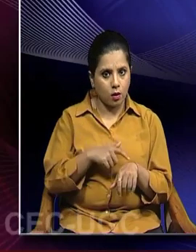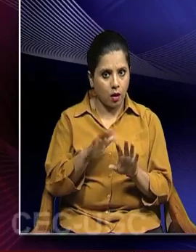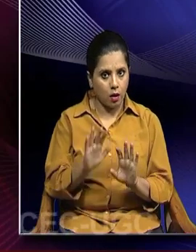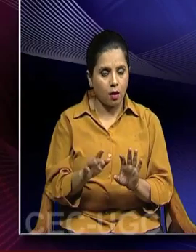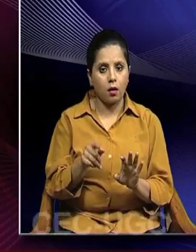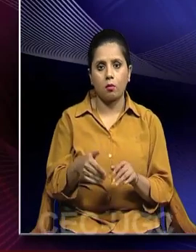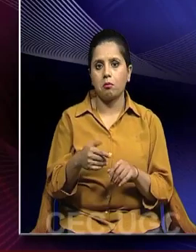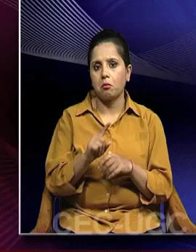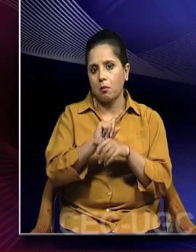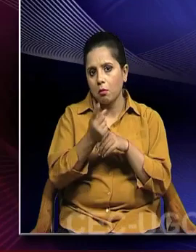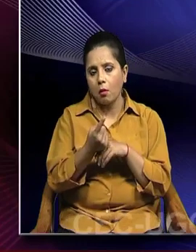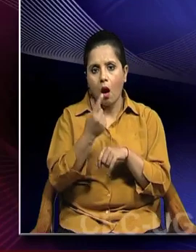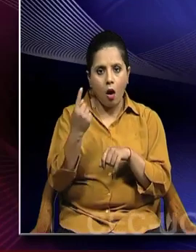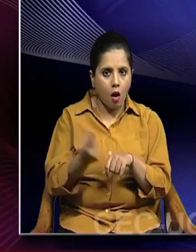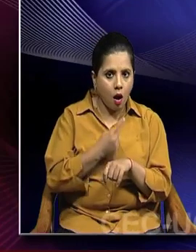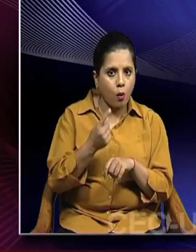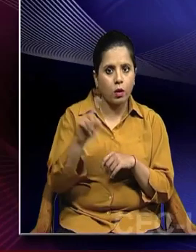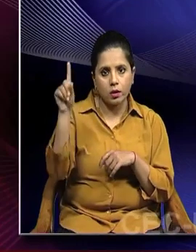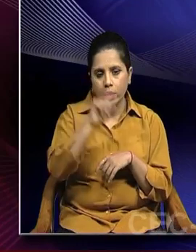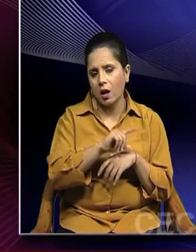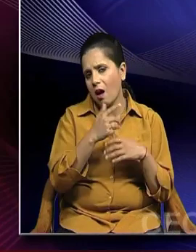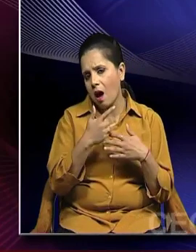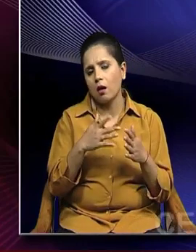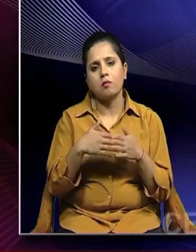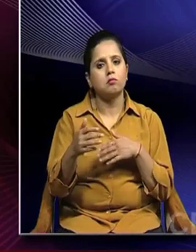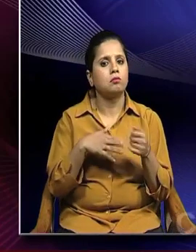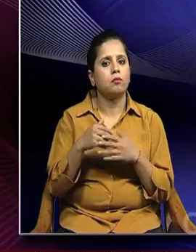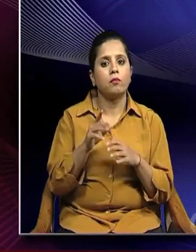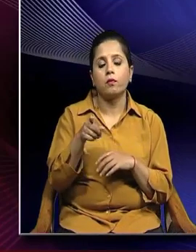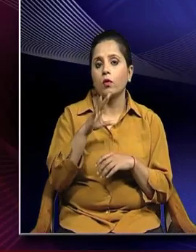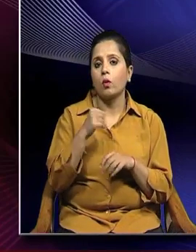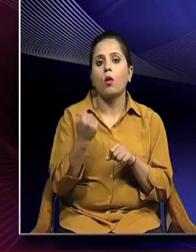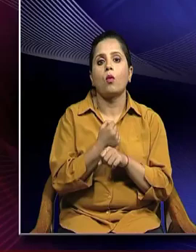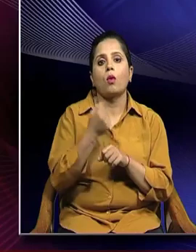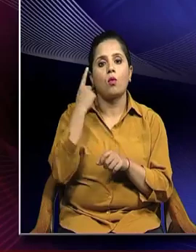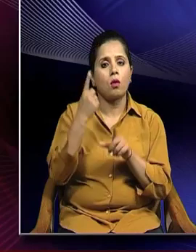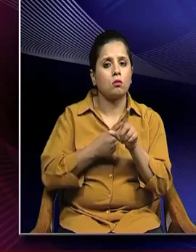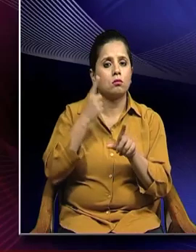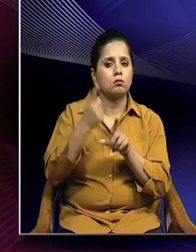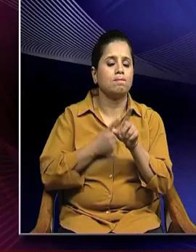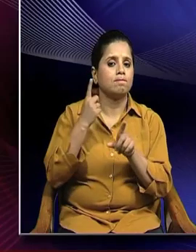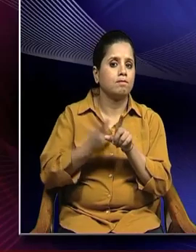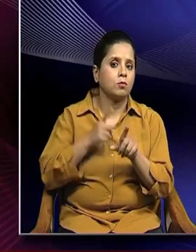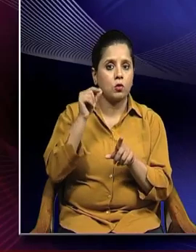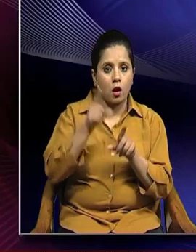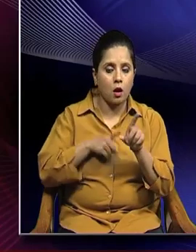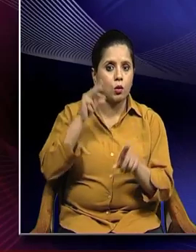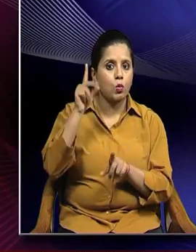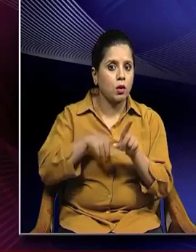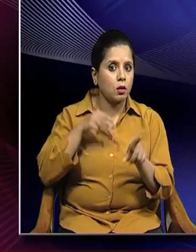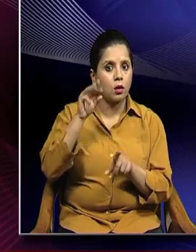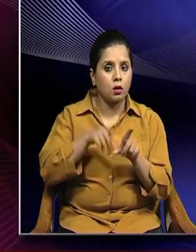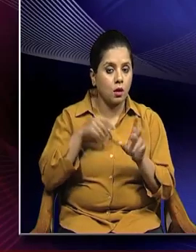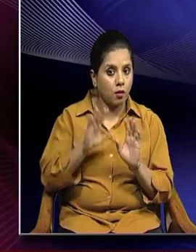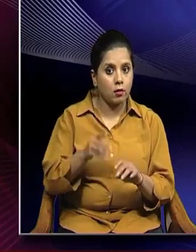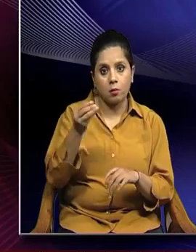minute, hour, day or an year. They basically work from decade to decade, or some of them can become a